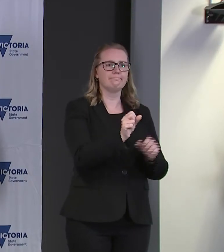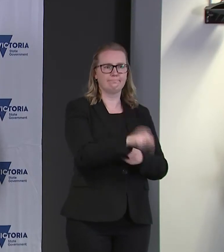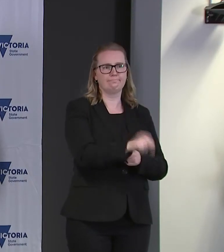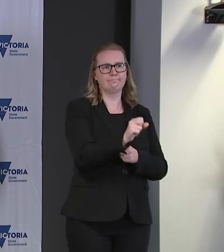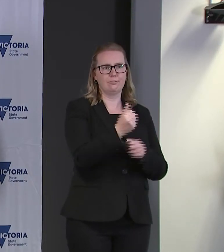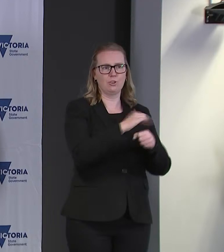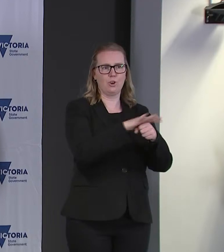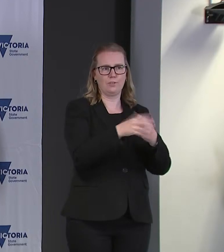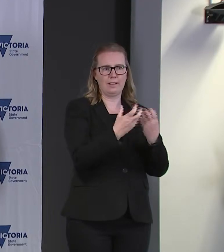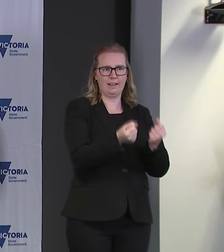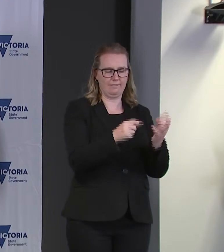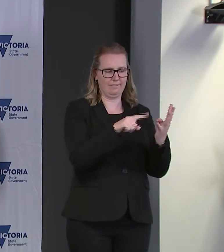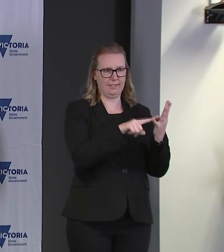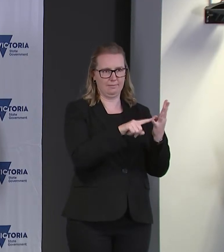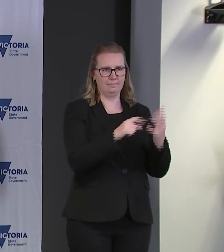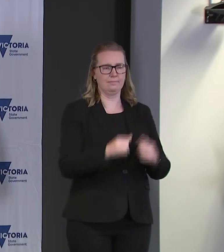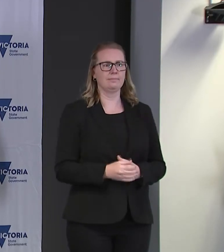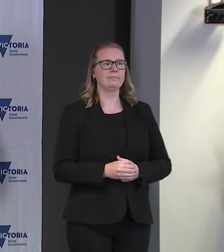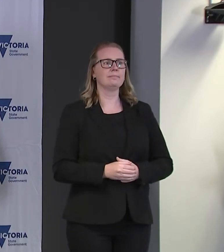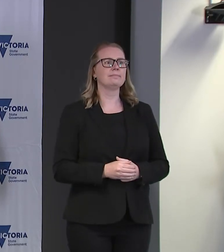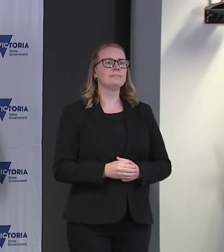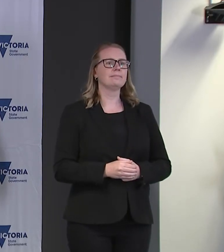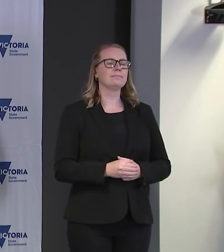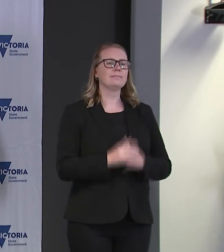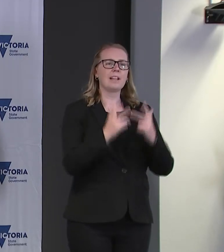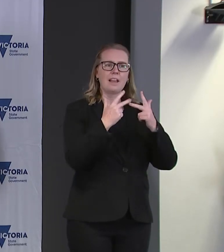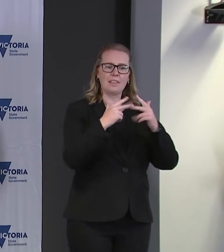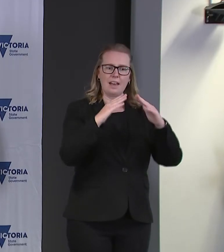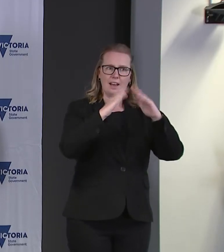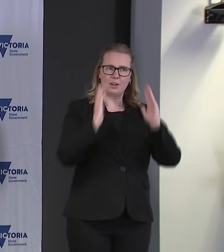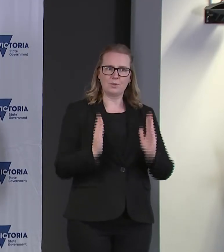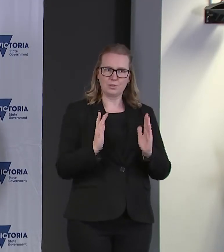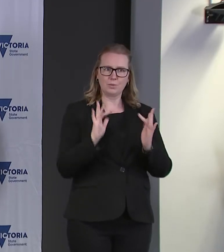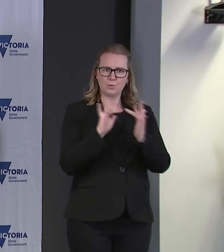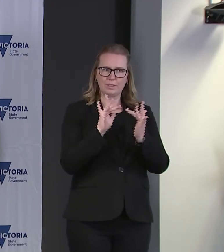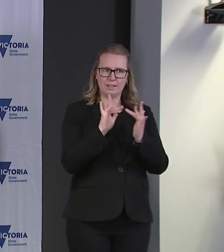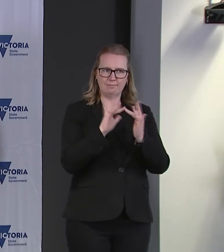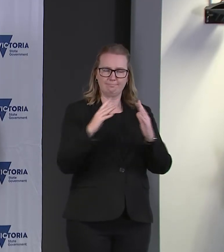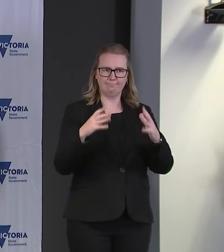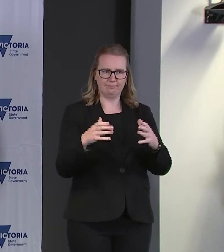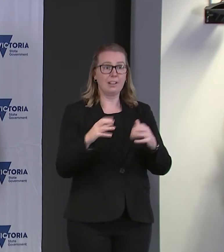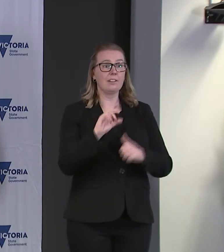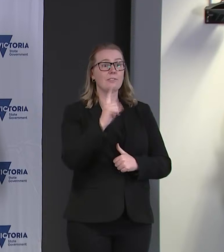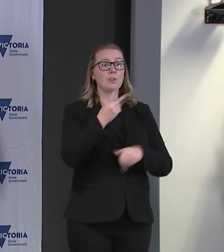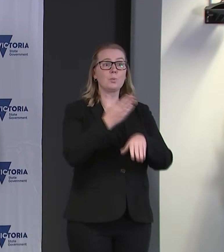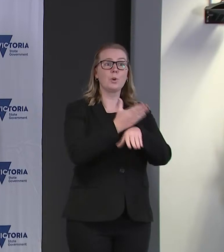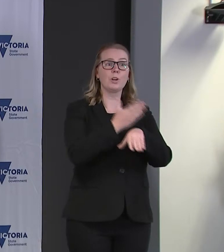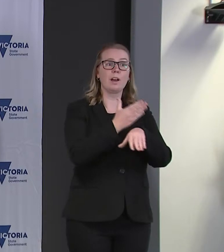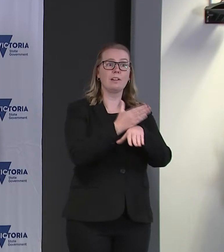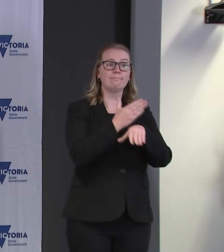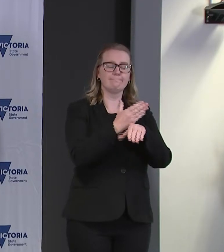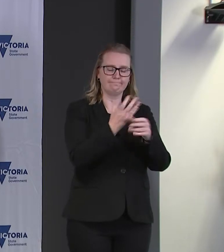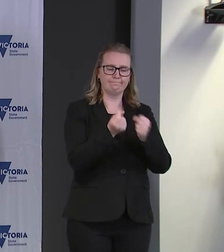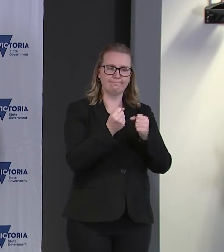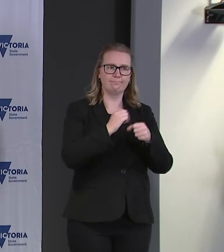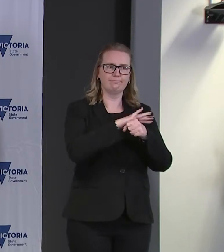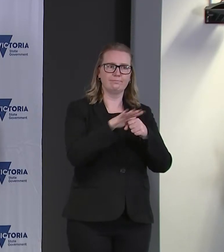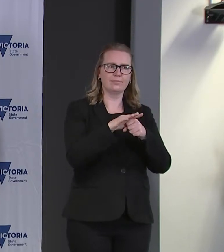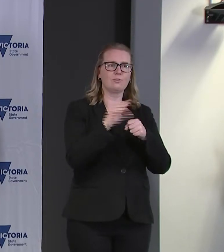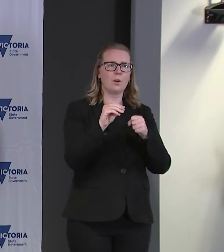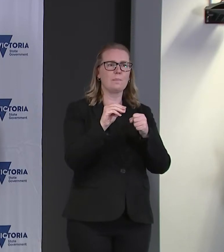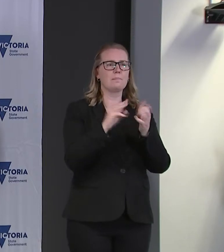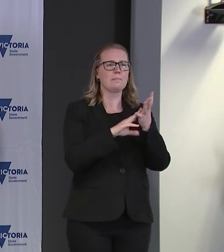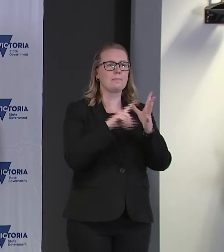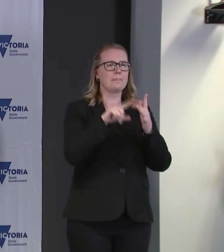positive case. Another is a household contact of the first worker who tested positive at the